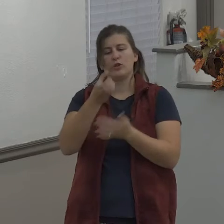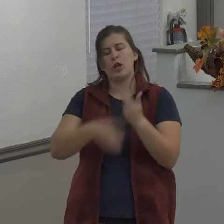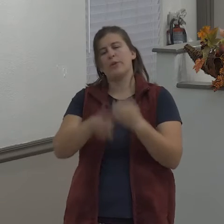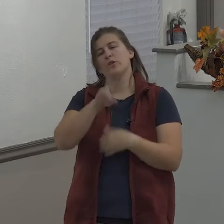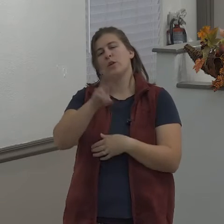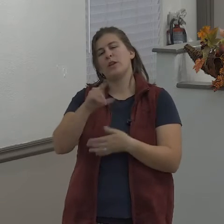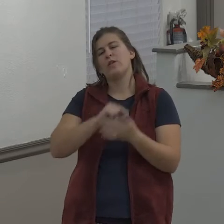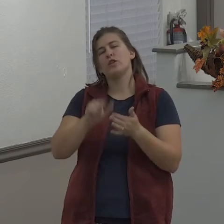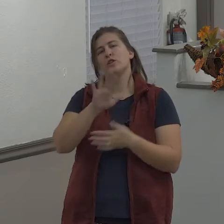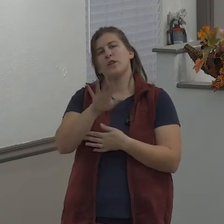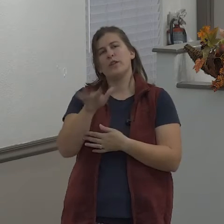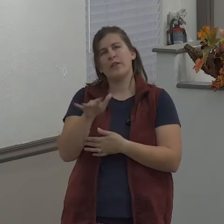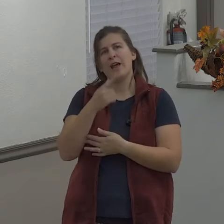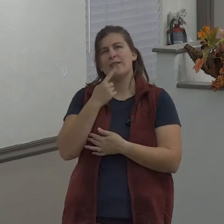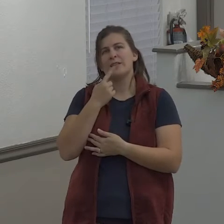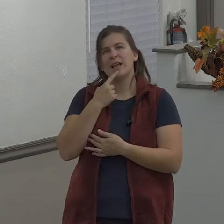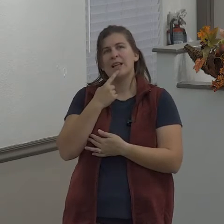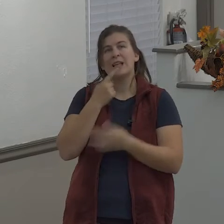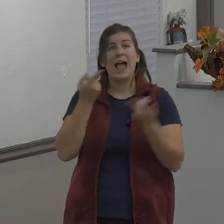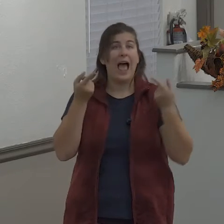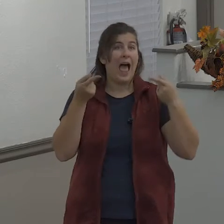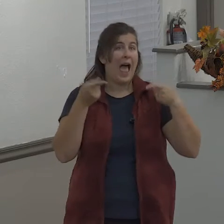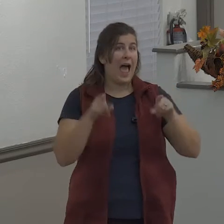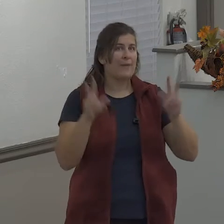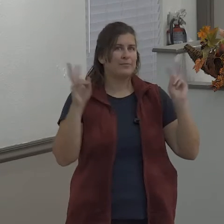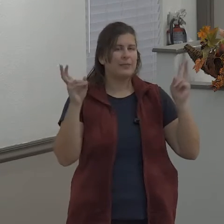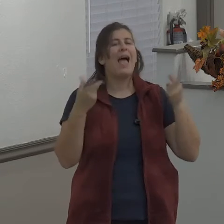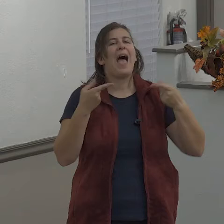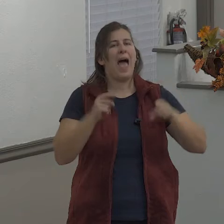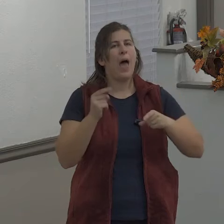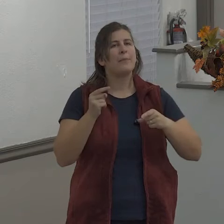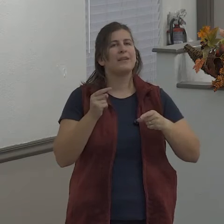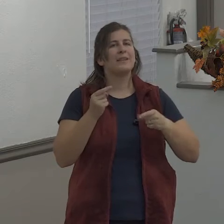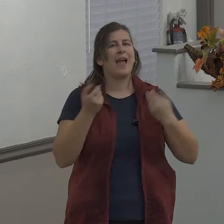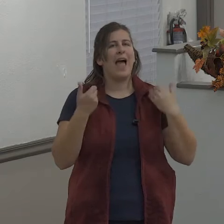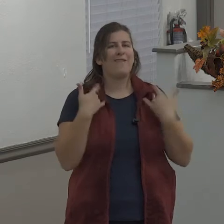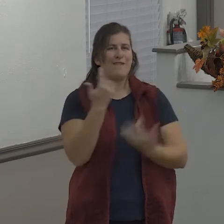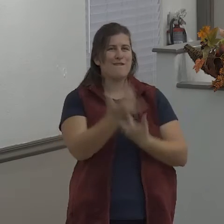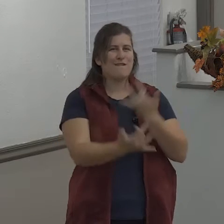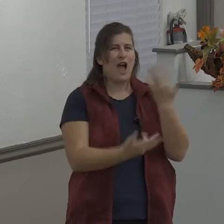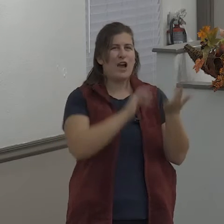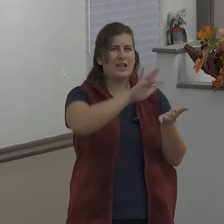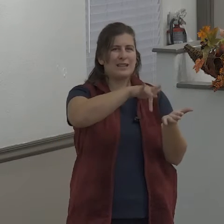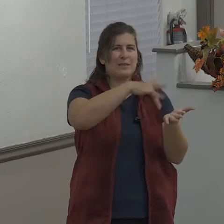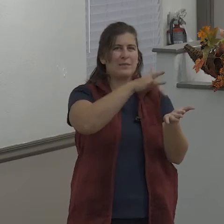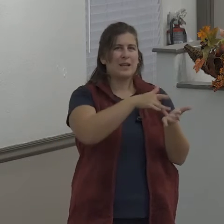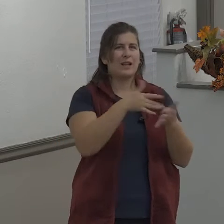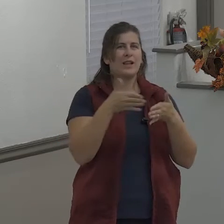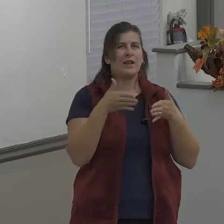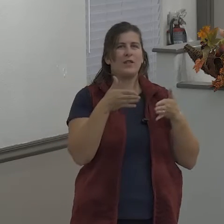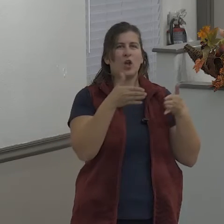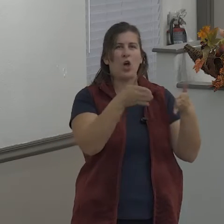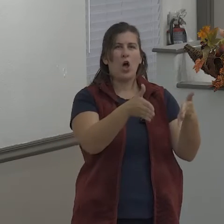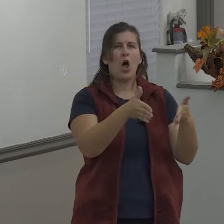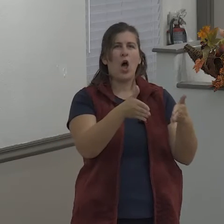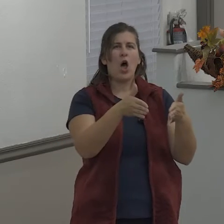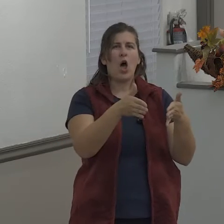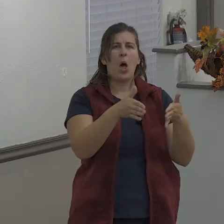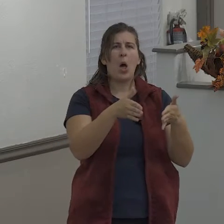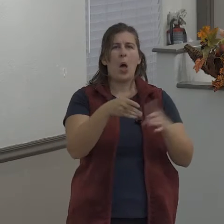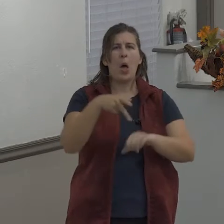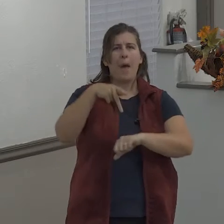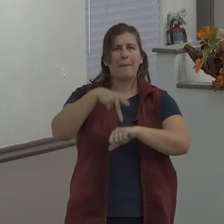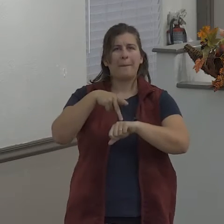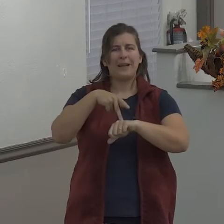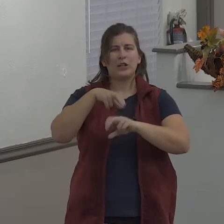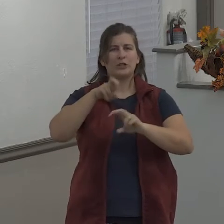Luke chapter 22, verse 55, "And when they had kindled a fire in the midst of the hall and were set down together,